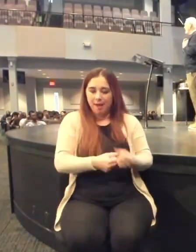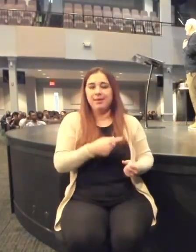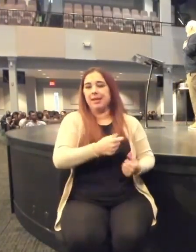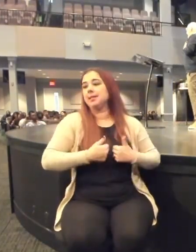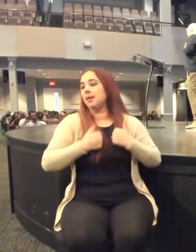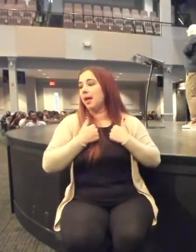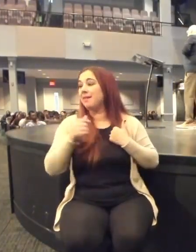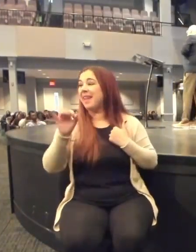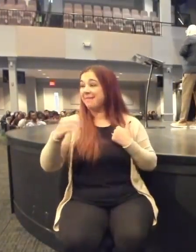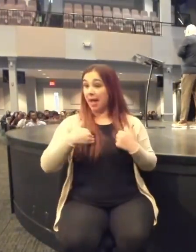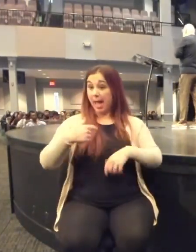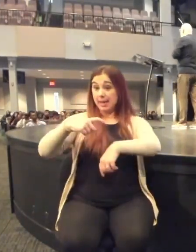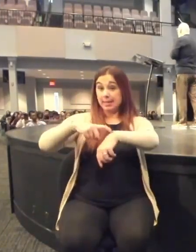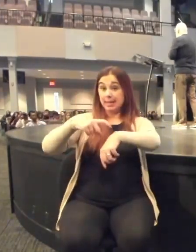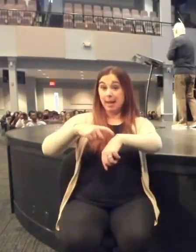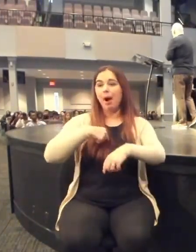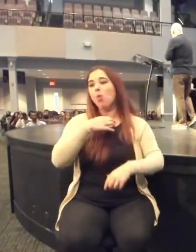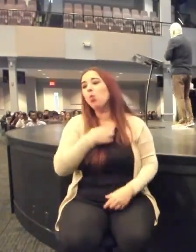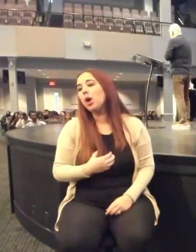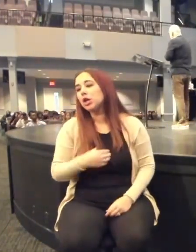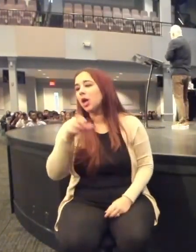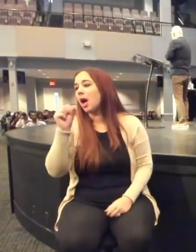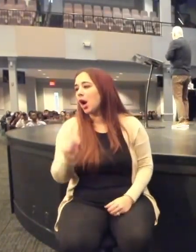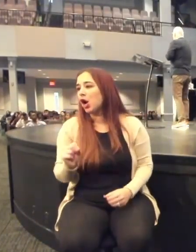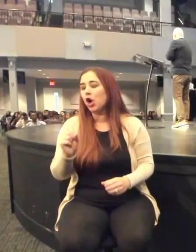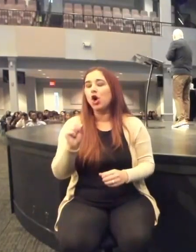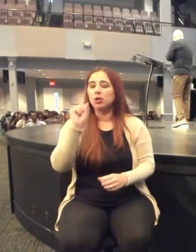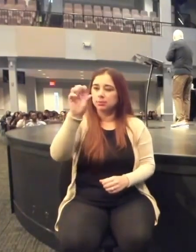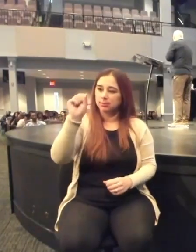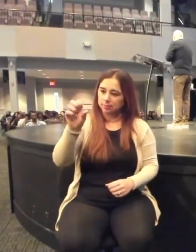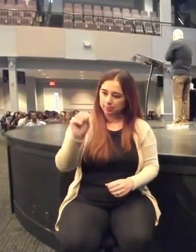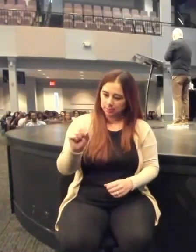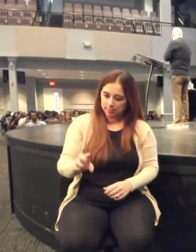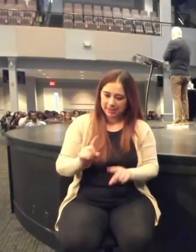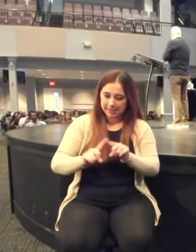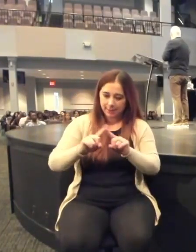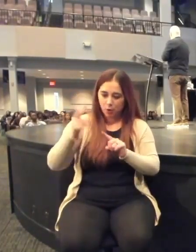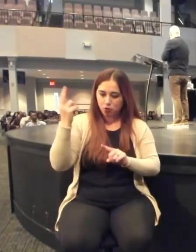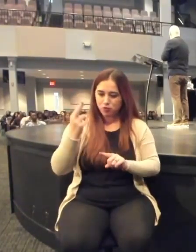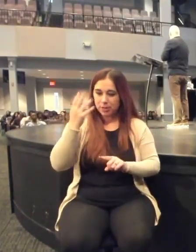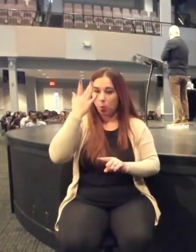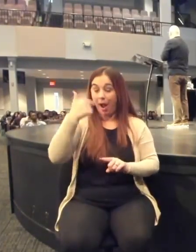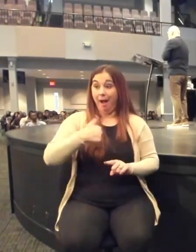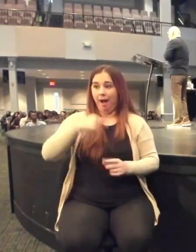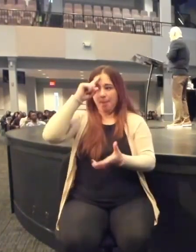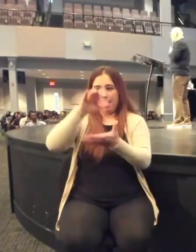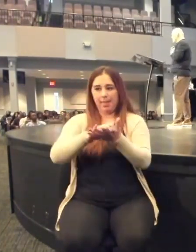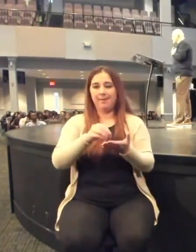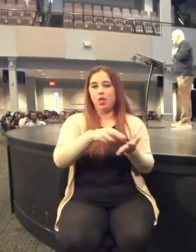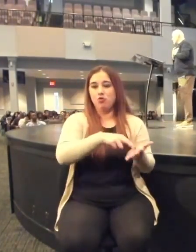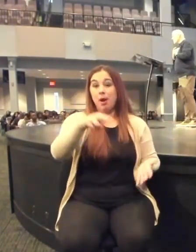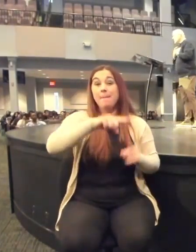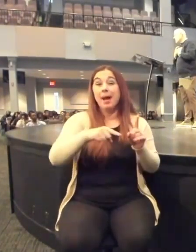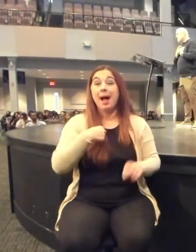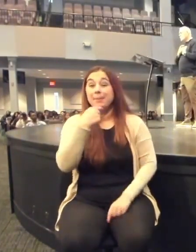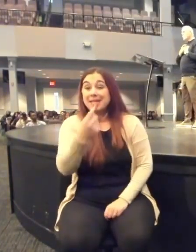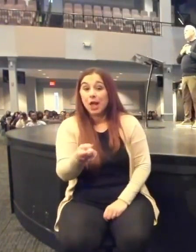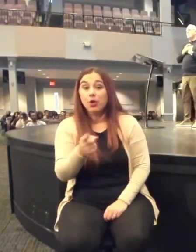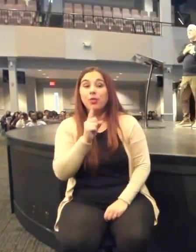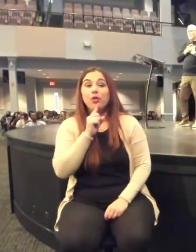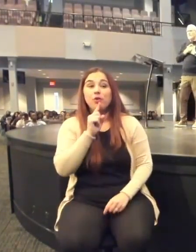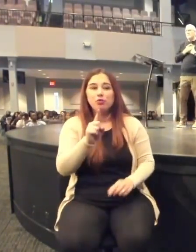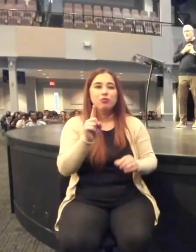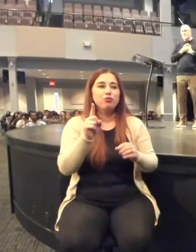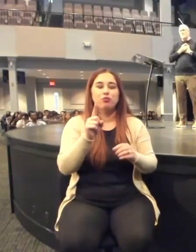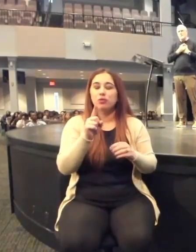time today, I wish I could take you through all the reasons I believe in the resurrection. But I'm telling you, there's tremendous